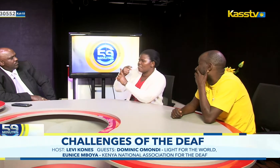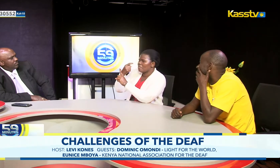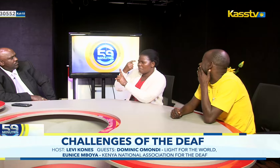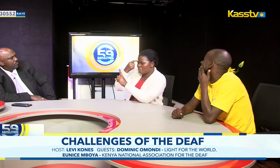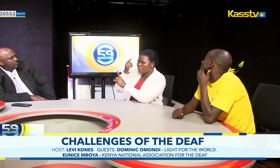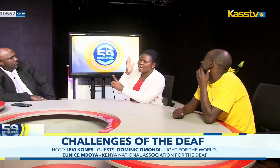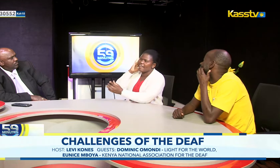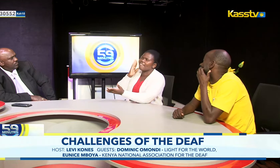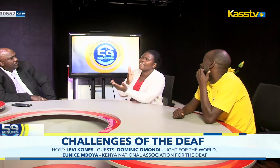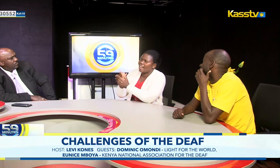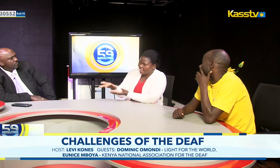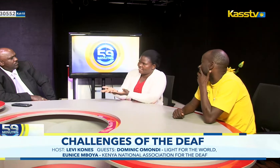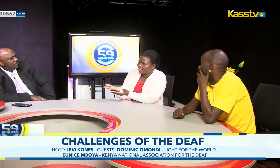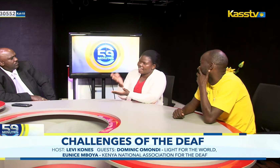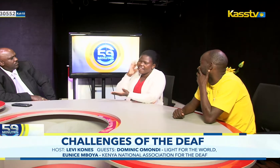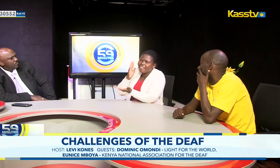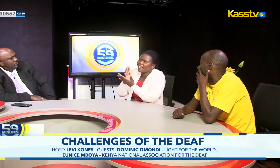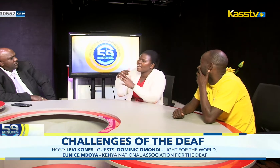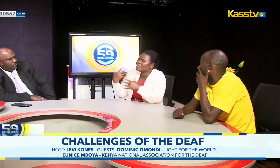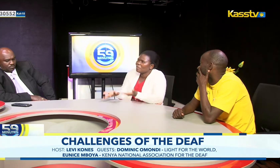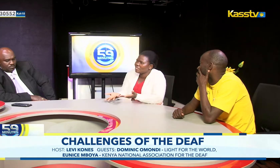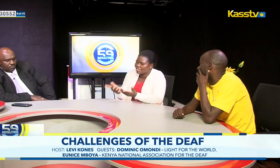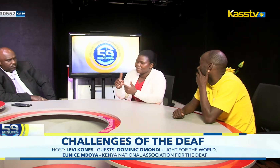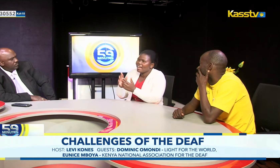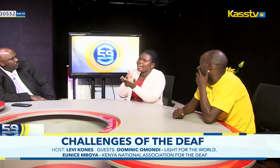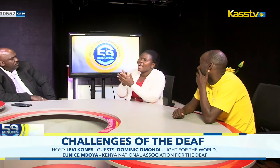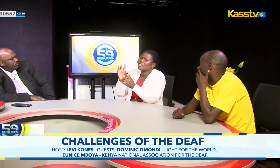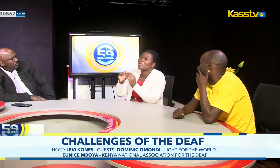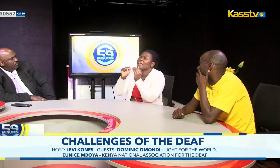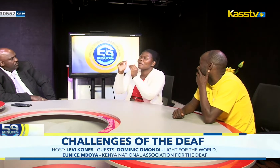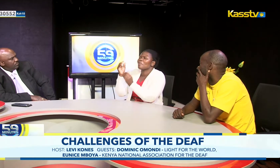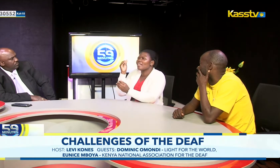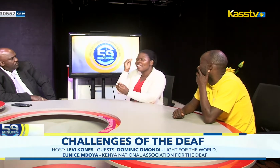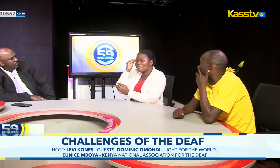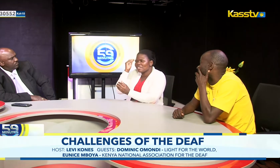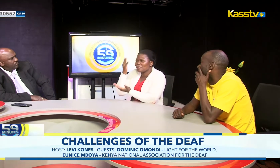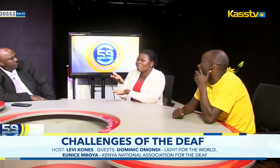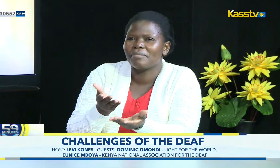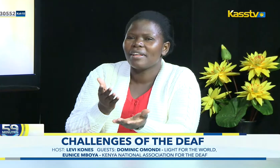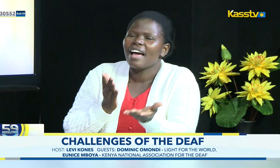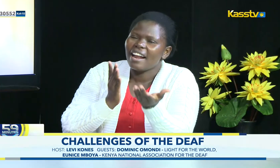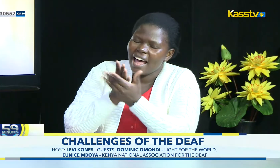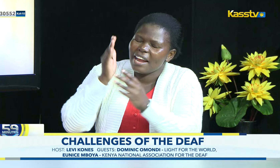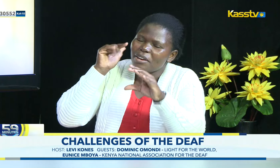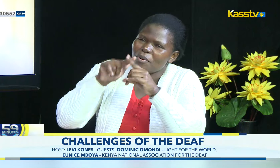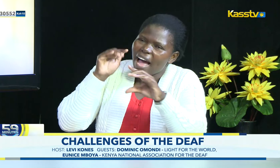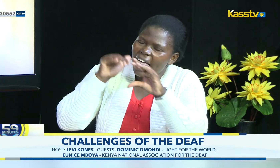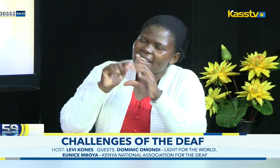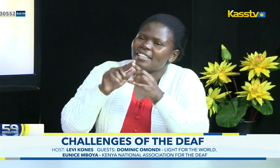main objective is to advocate for deaf rights. We have a right to equal and quality